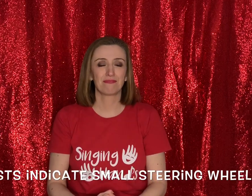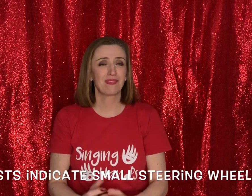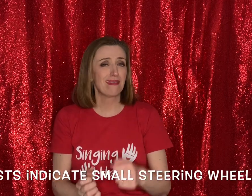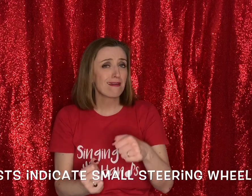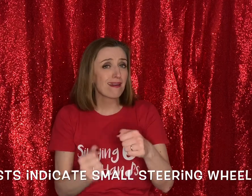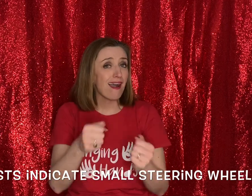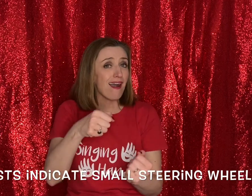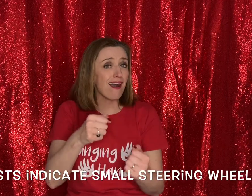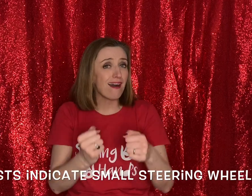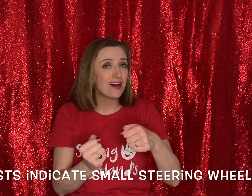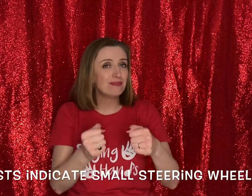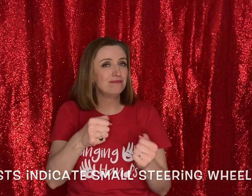Car.